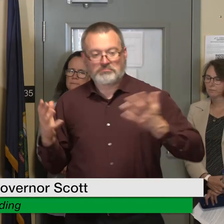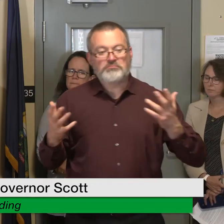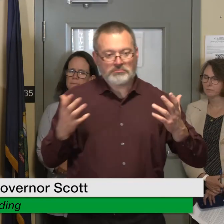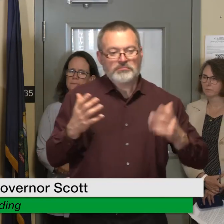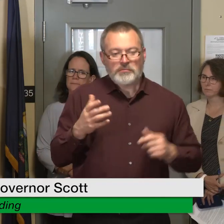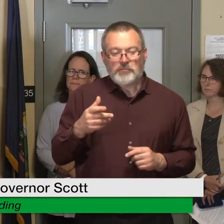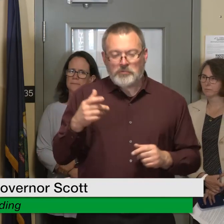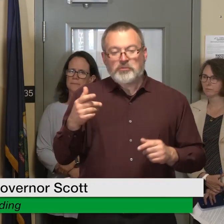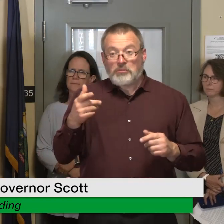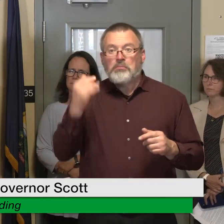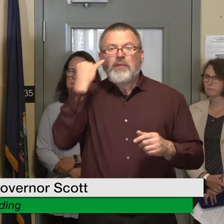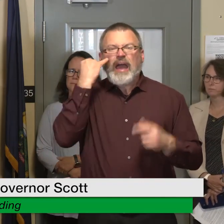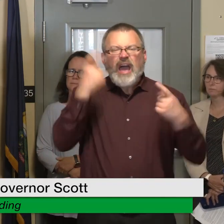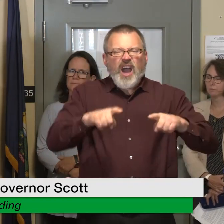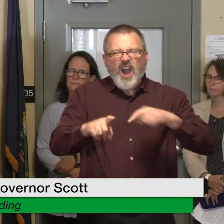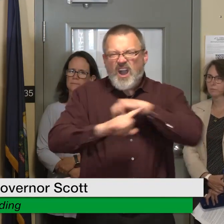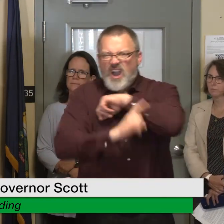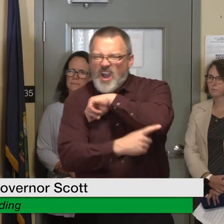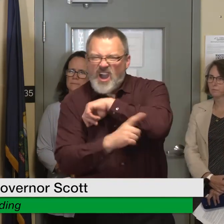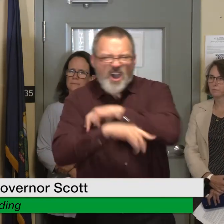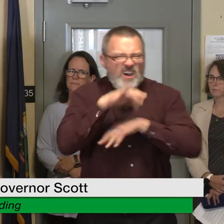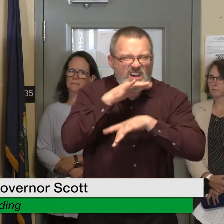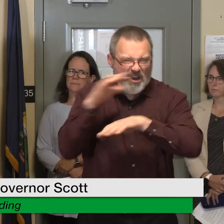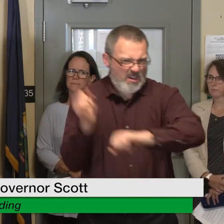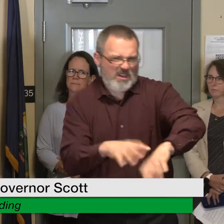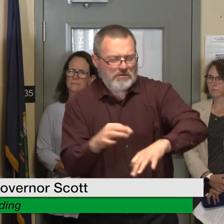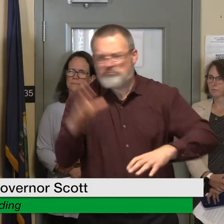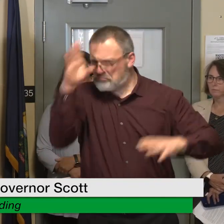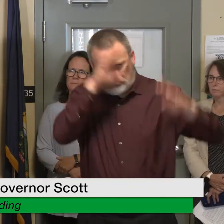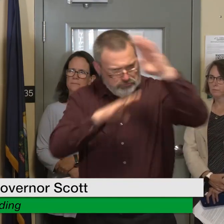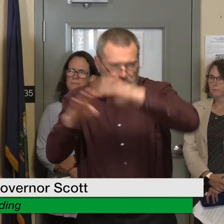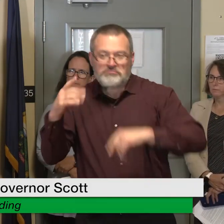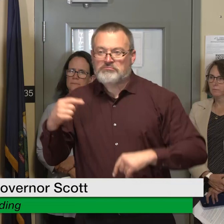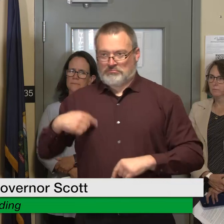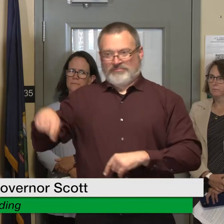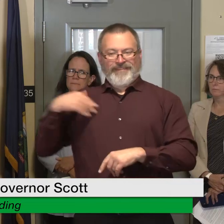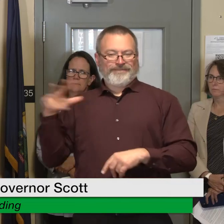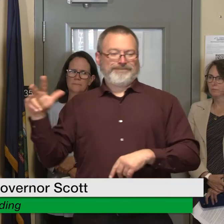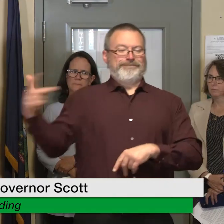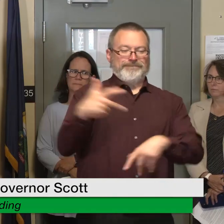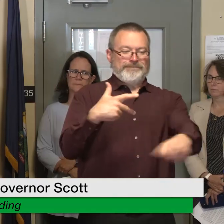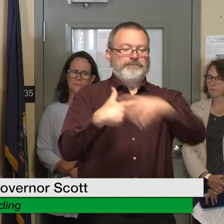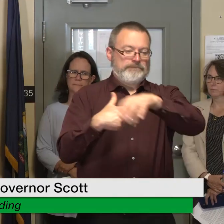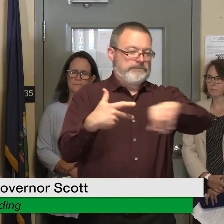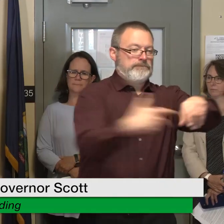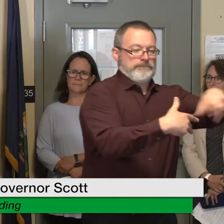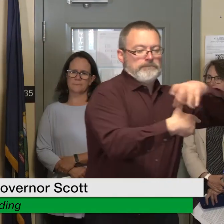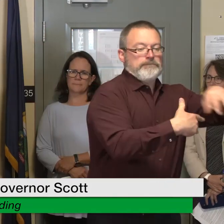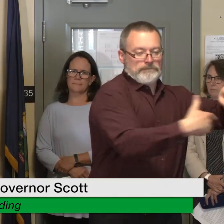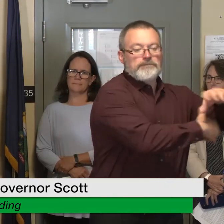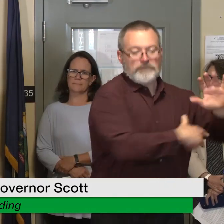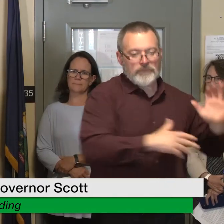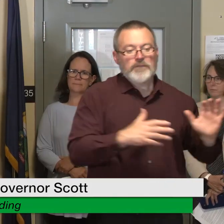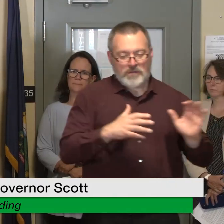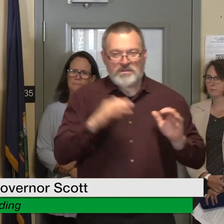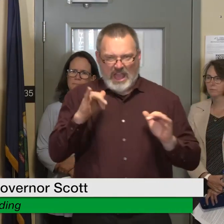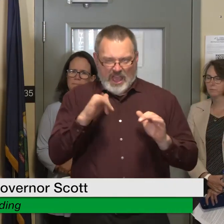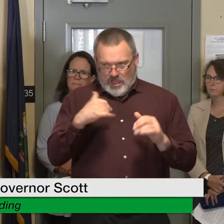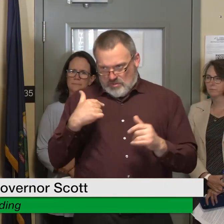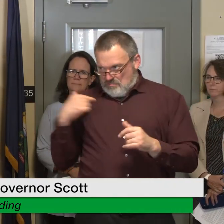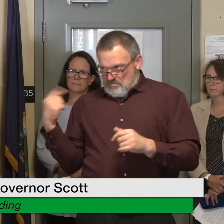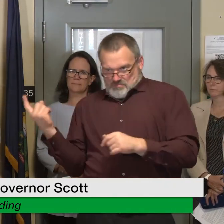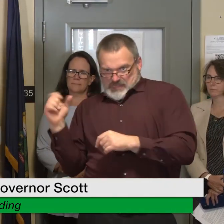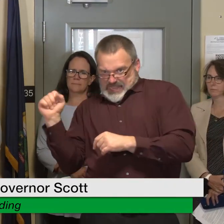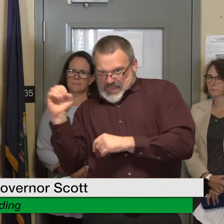debris, but we also want to note that our emergency management teams are working with those communities to provide